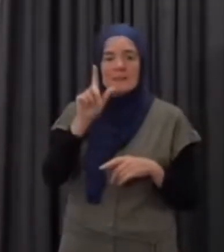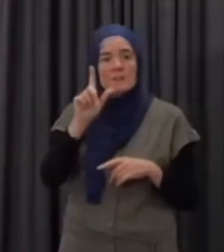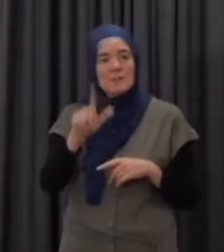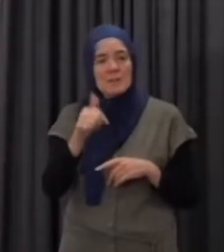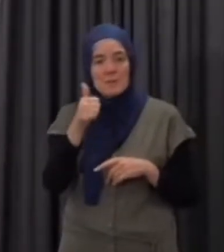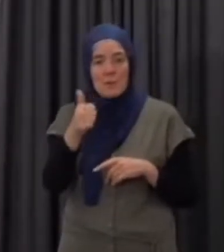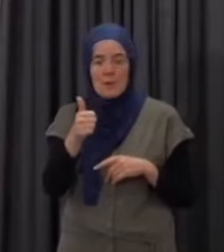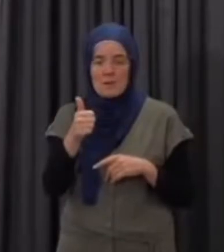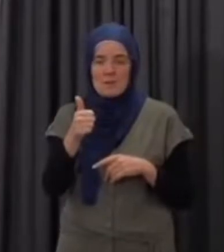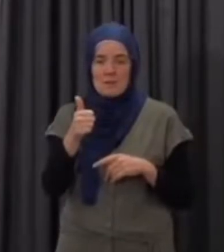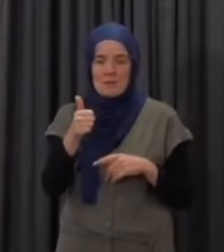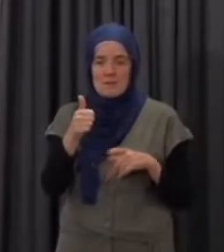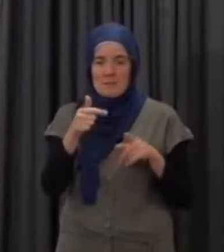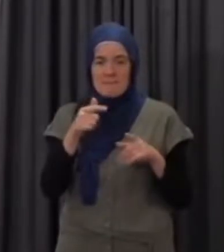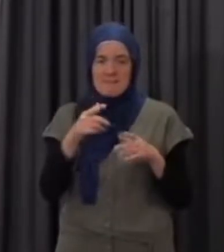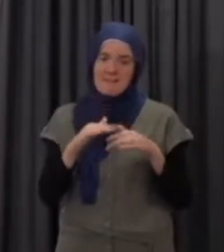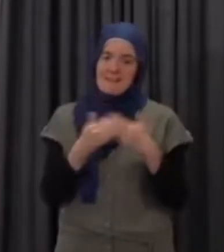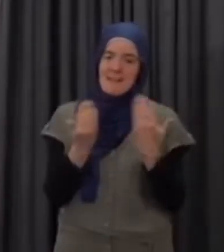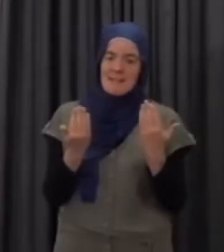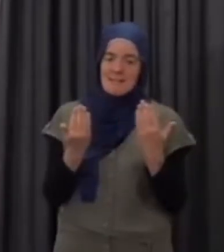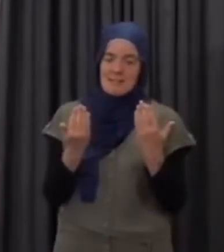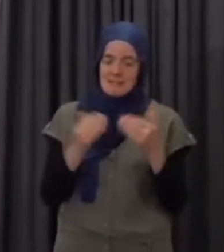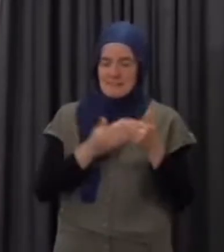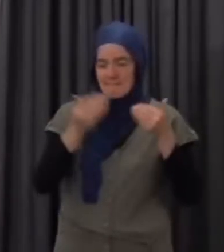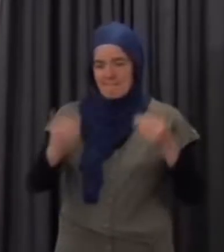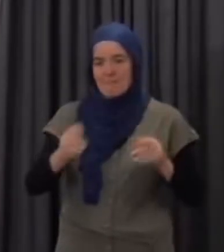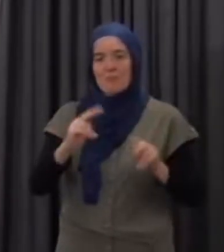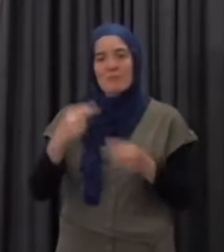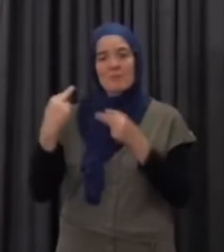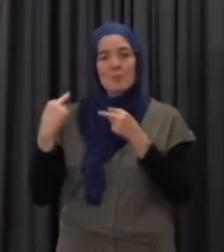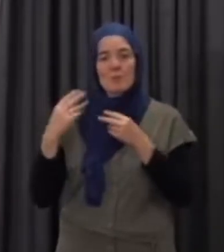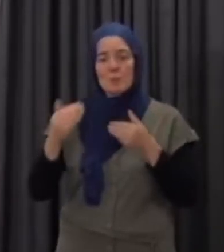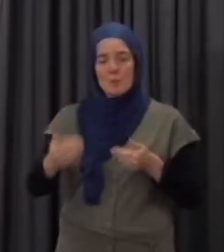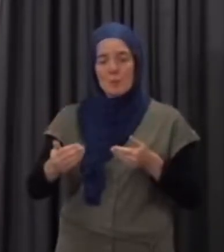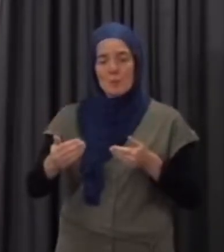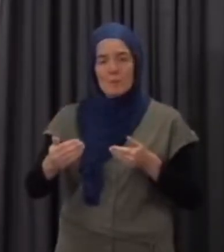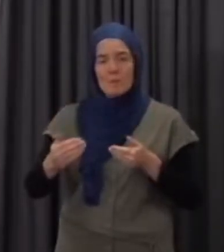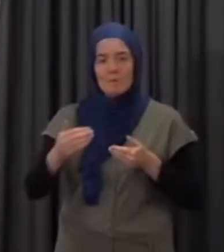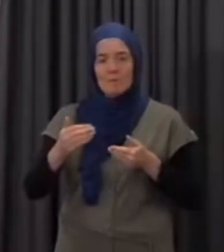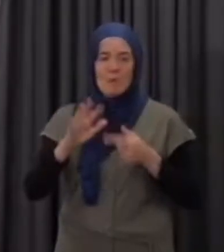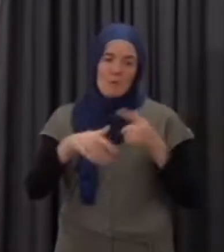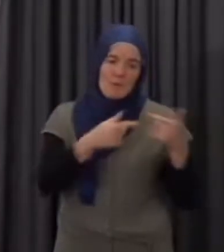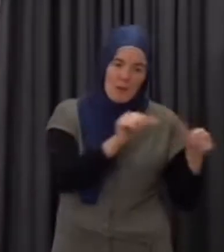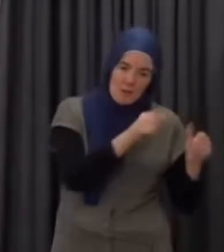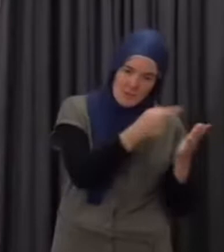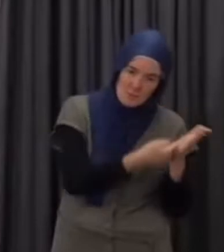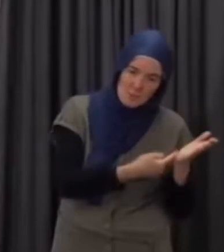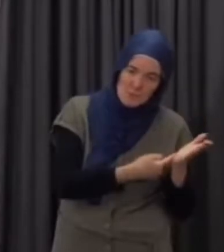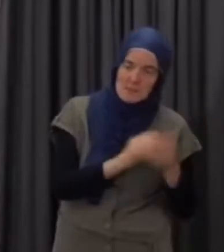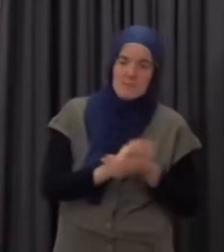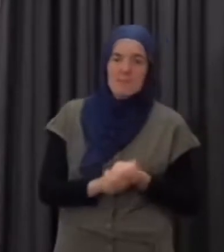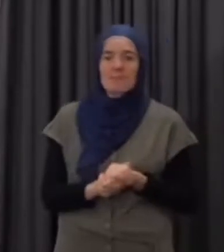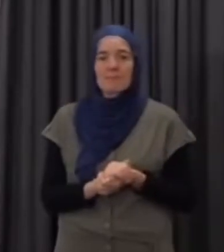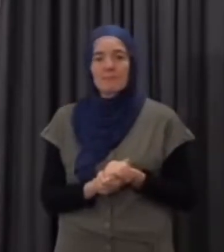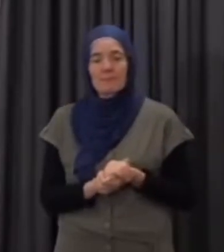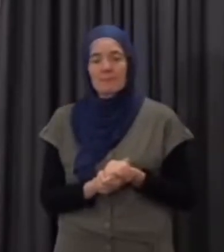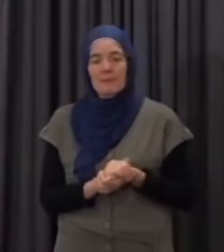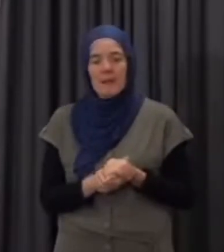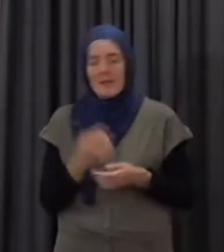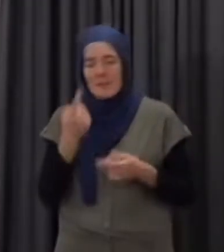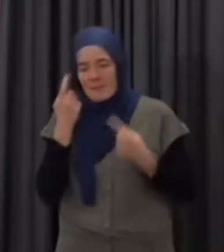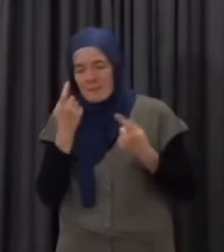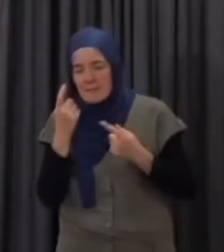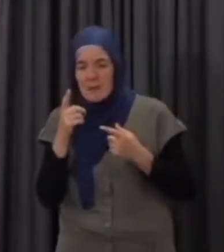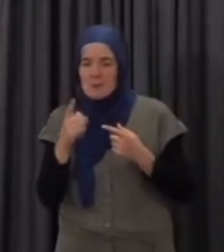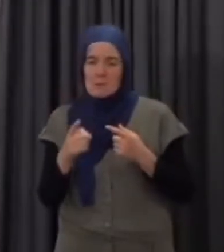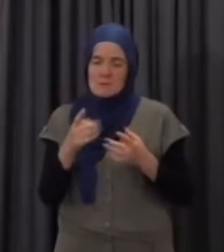the review of our lockdown measures and how they work in Wales, the fact that we are going to be looking at a number of critical measures from community transmission, the R